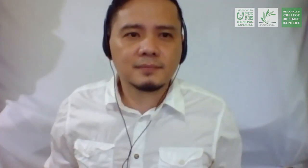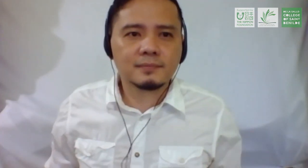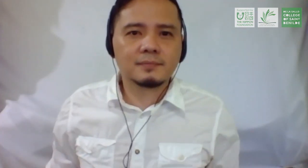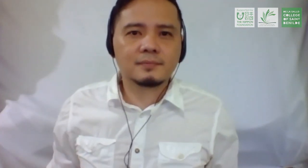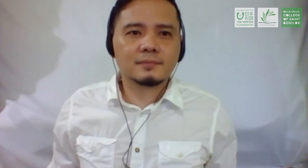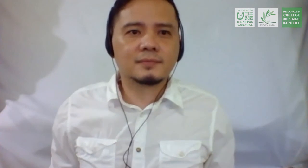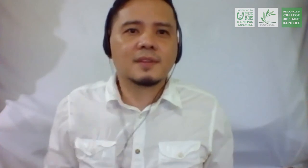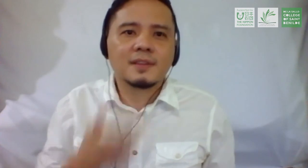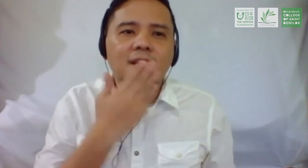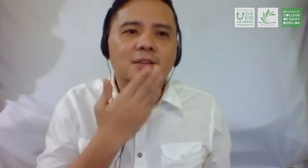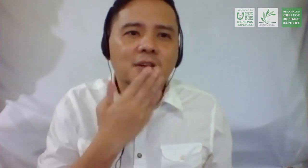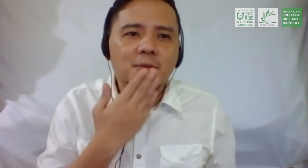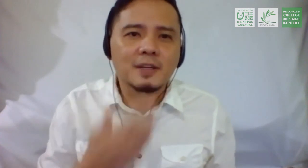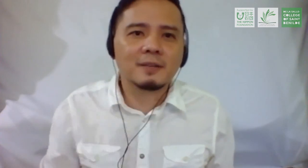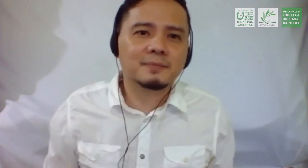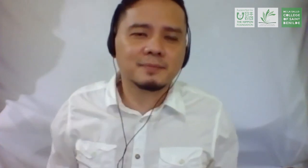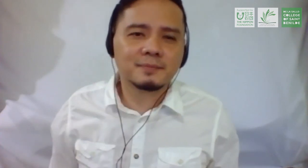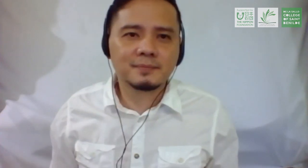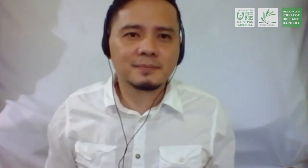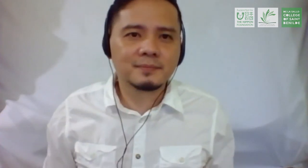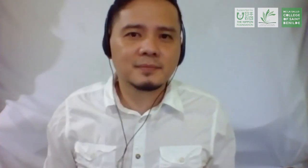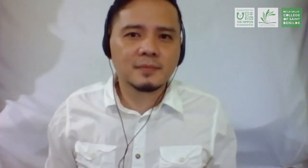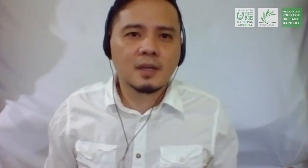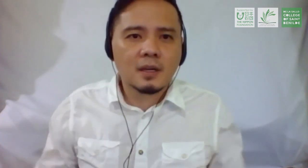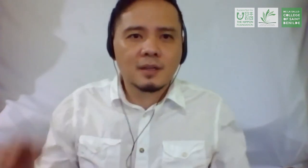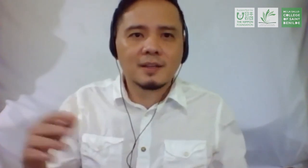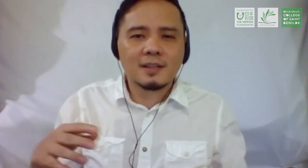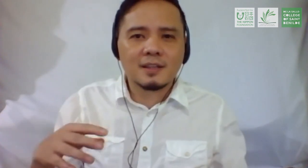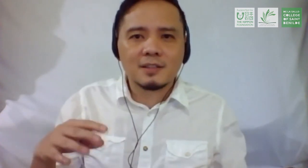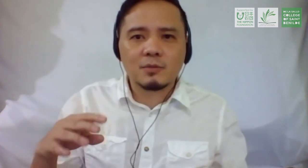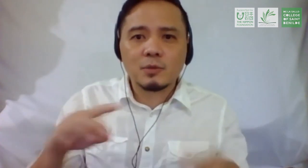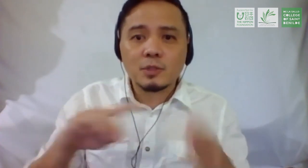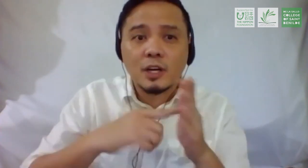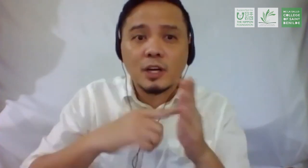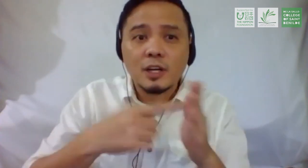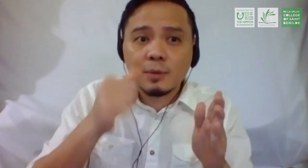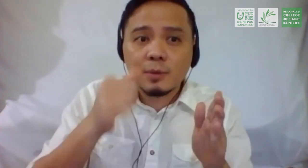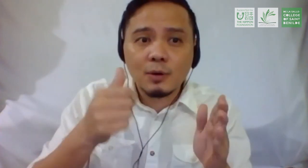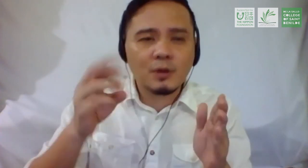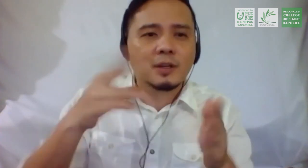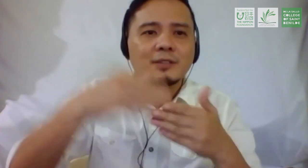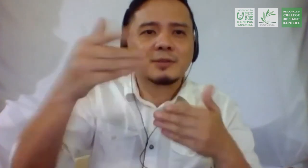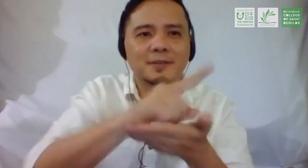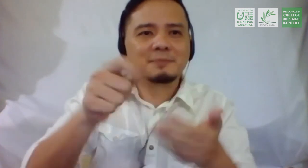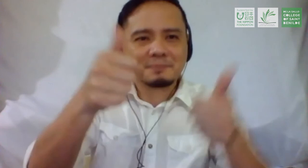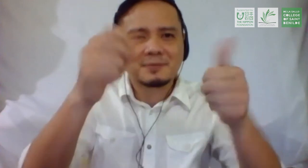Thank you, Dr. Either Lee. starting Thank you, Dr. tomorrow or Lee. next week. We're Okay, starting.